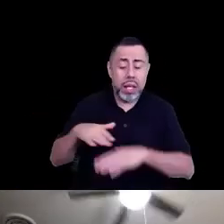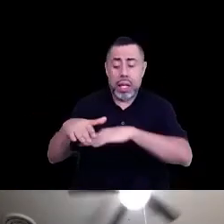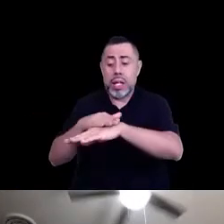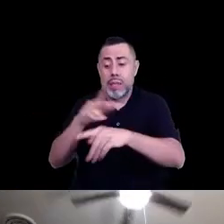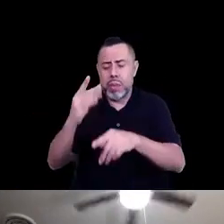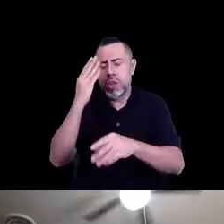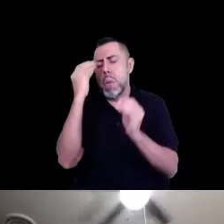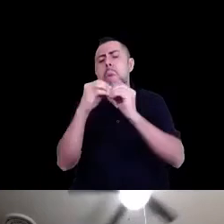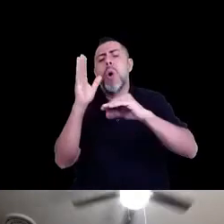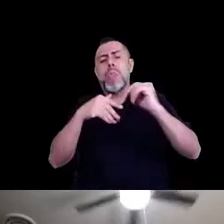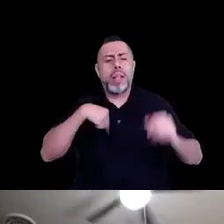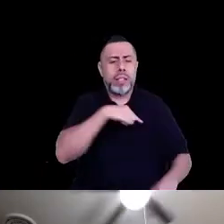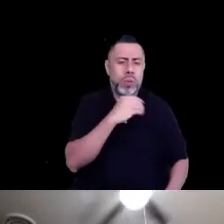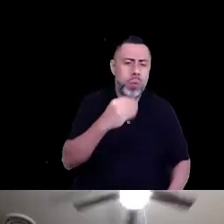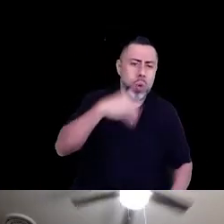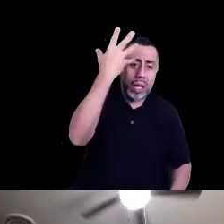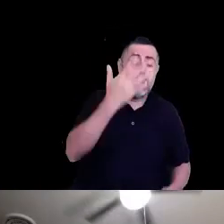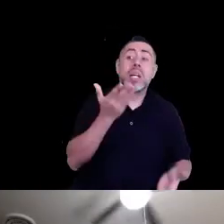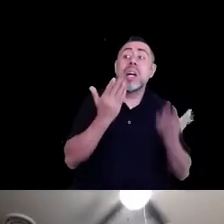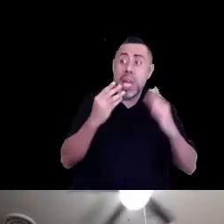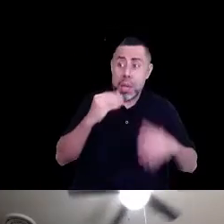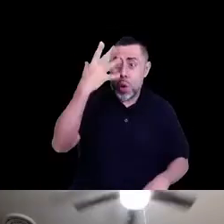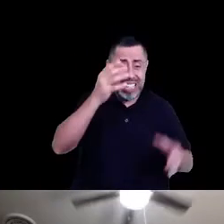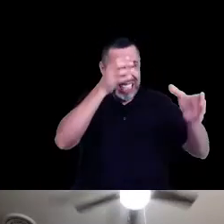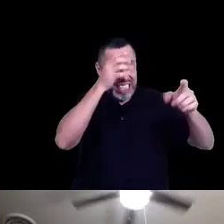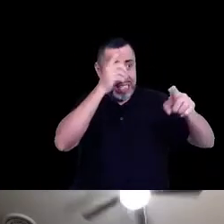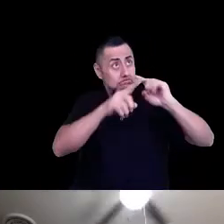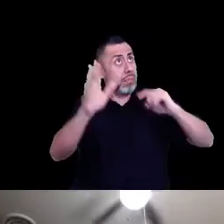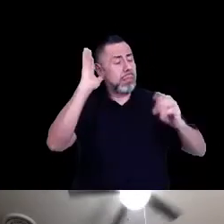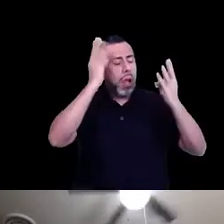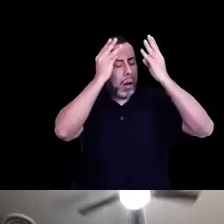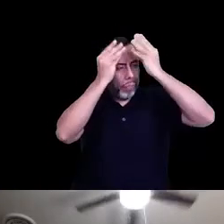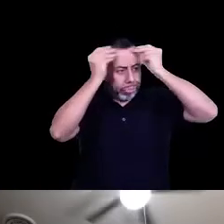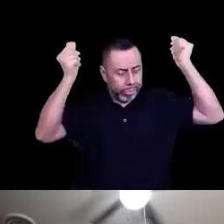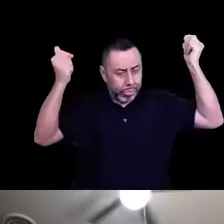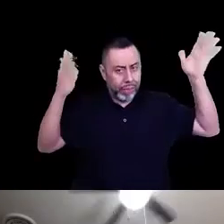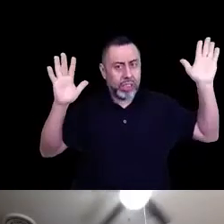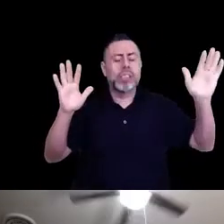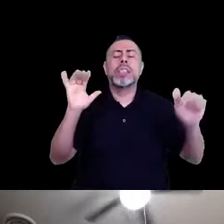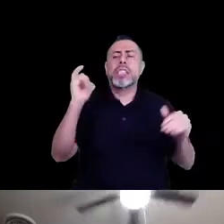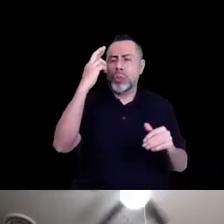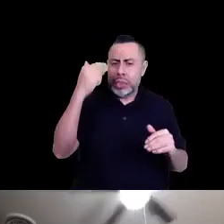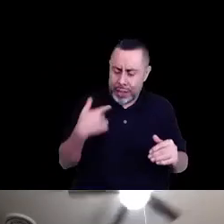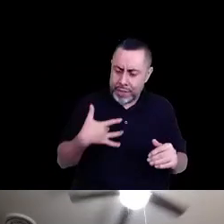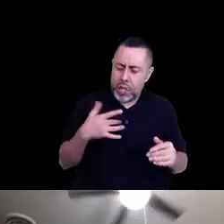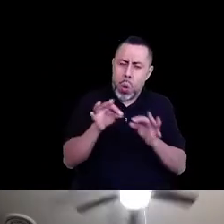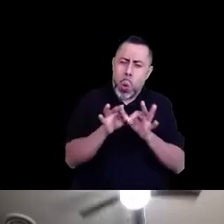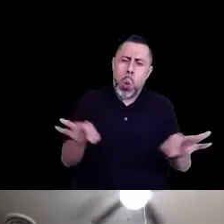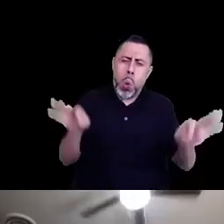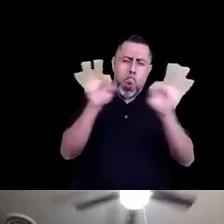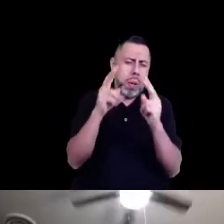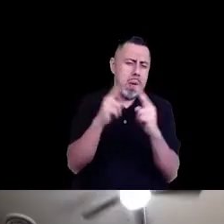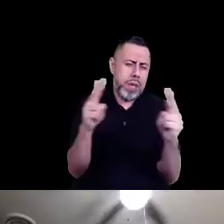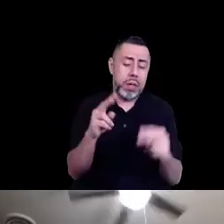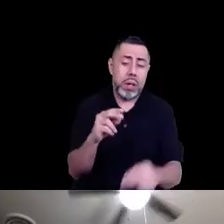but somewhere along the line, we forgot. So that's why I've always thought it was very important for people, not just